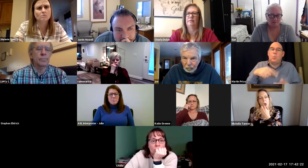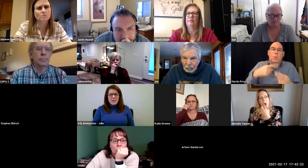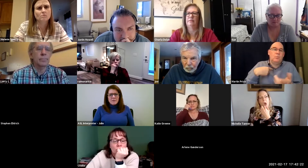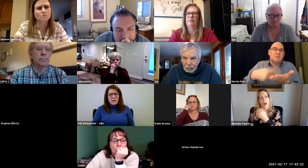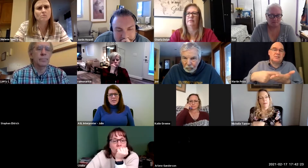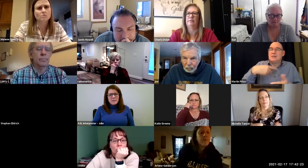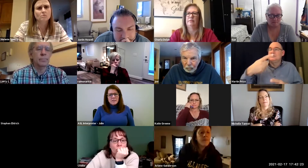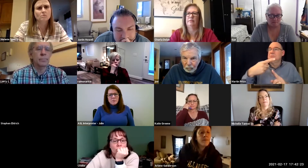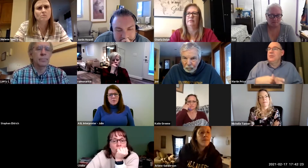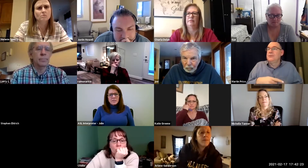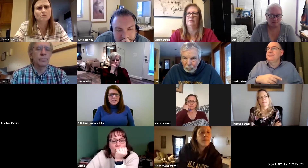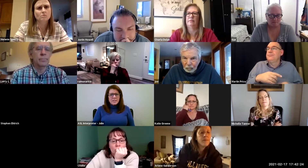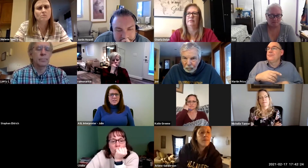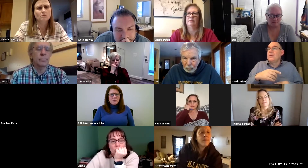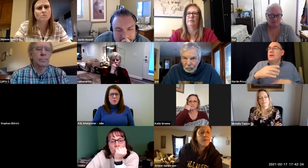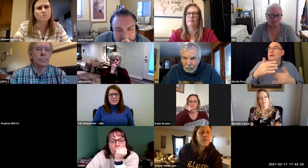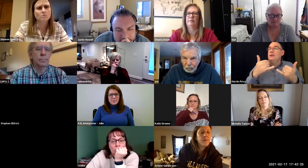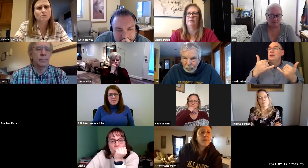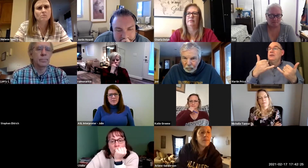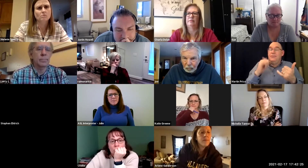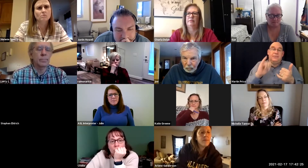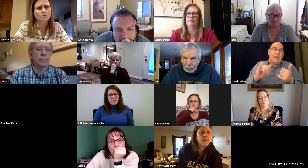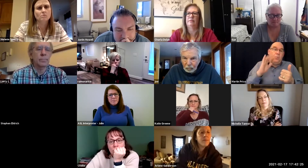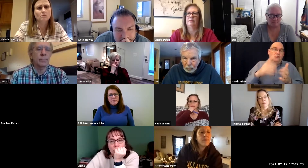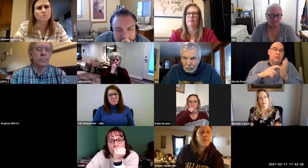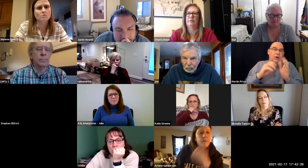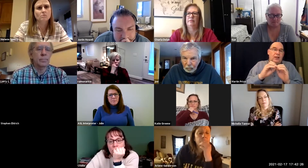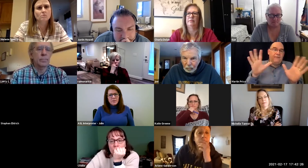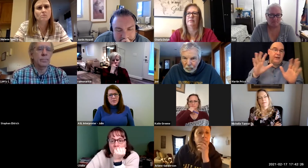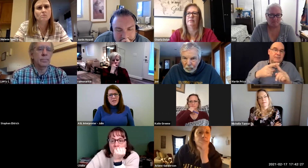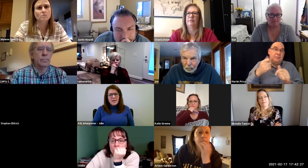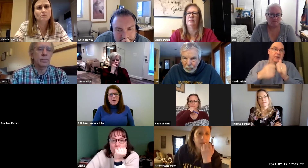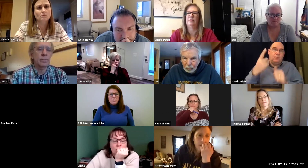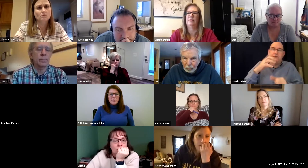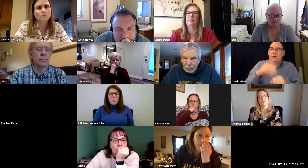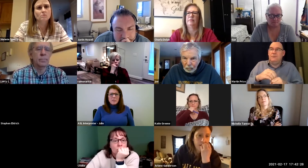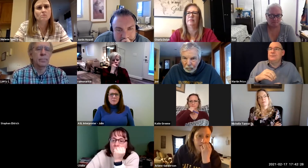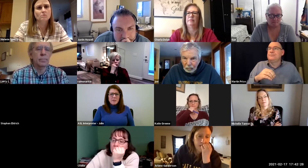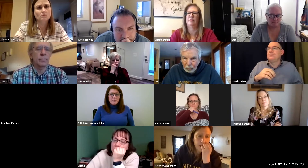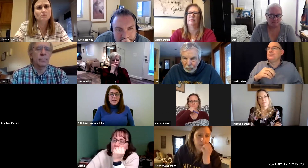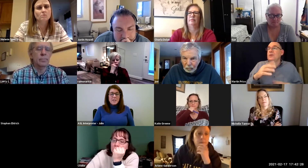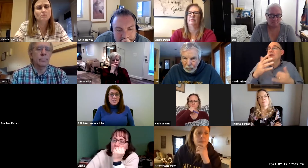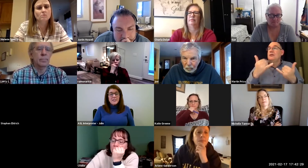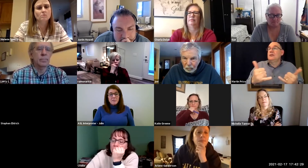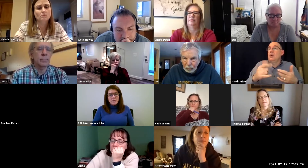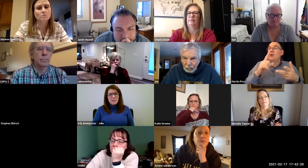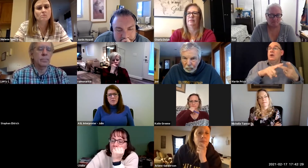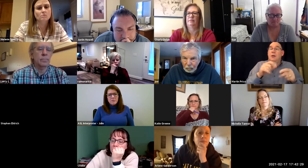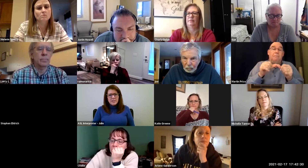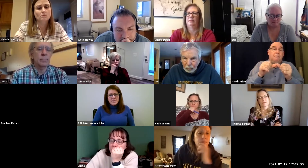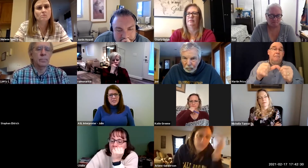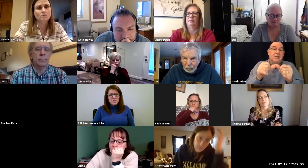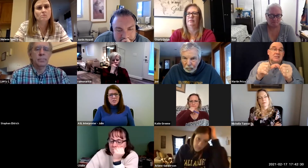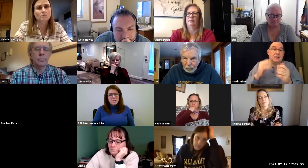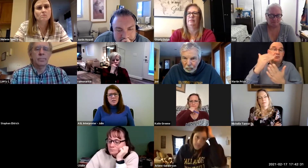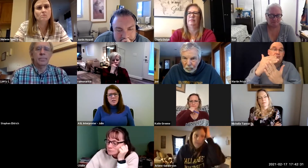So just keep that in mind when we discuss that more next month. And that will require some clarification, need everyone involved